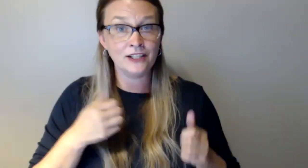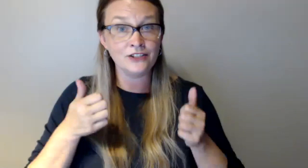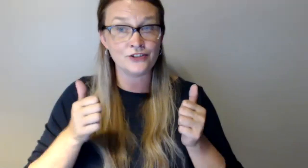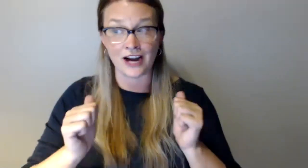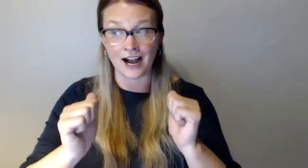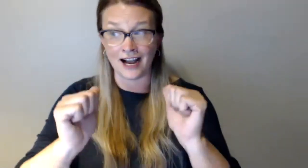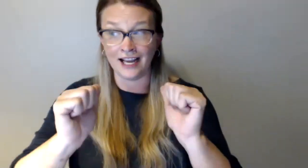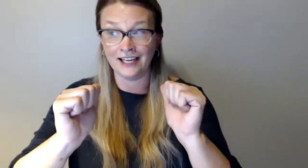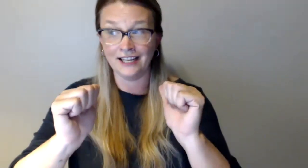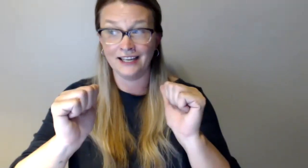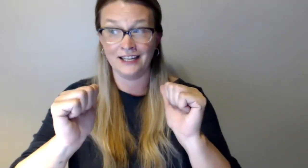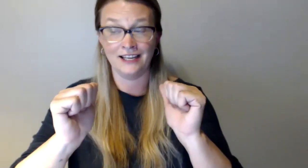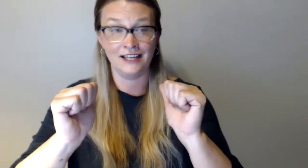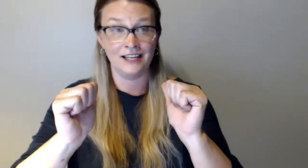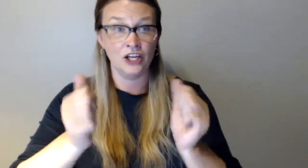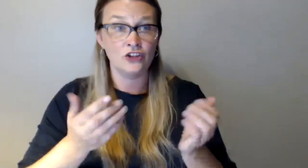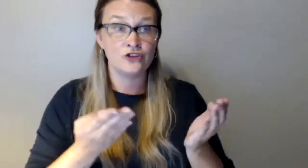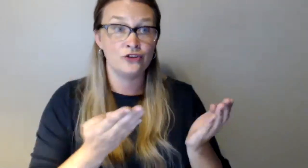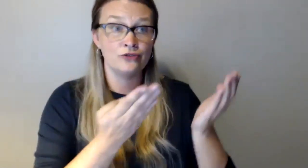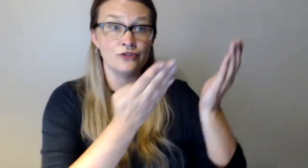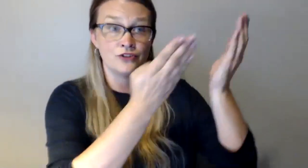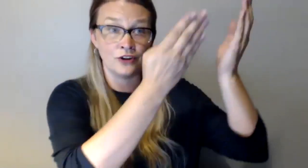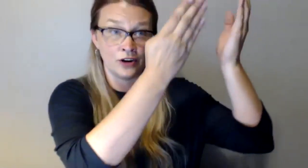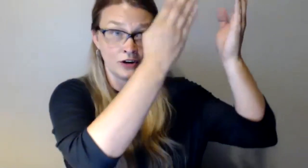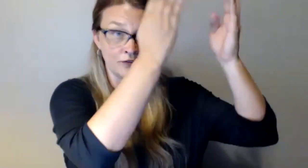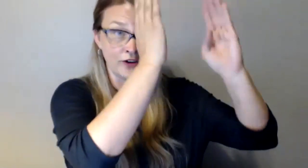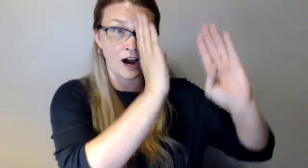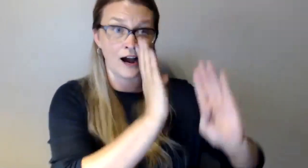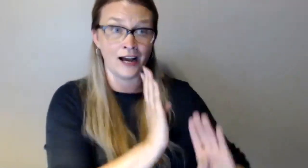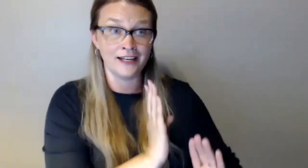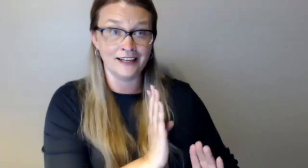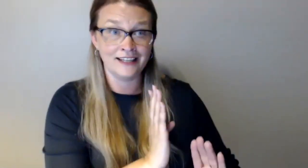will try to serve God